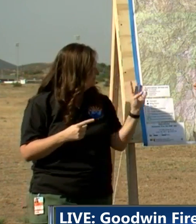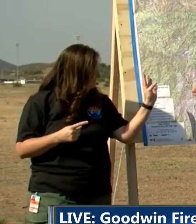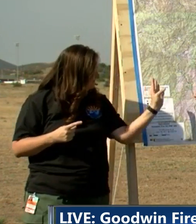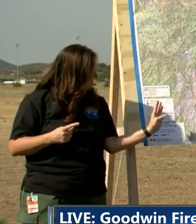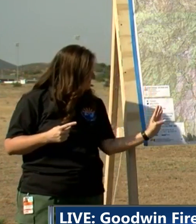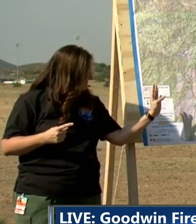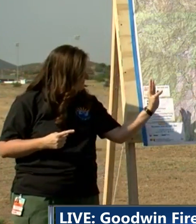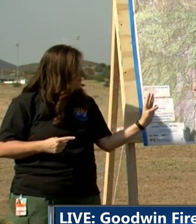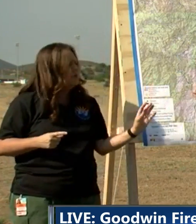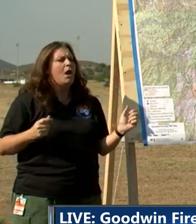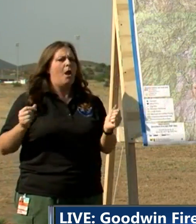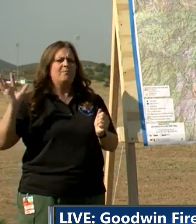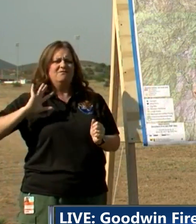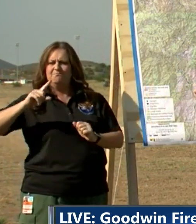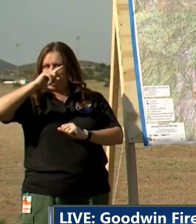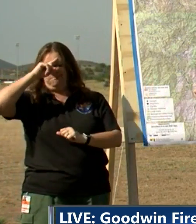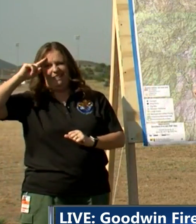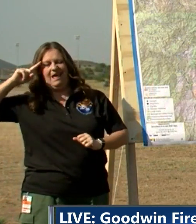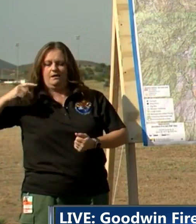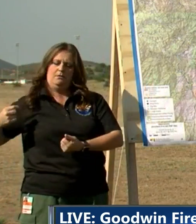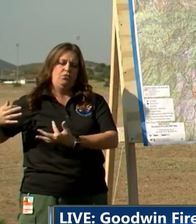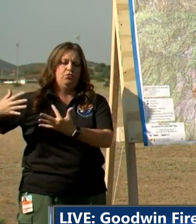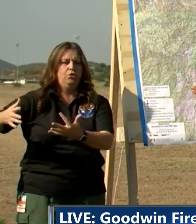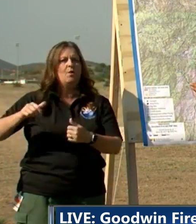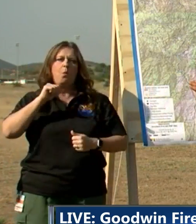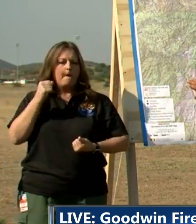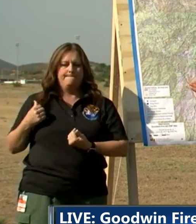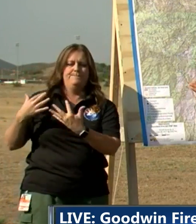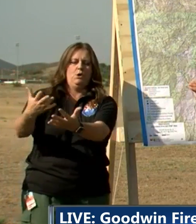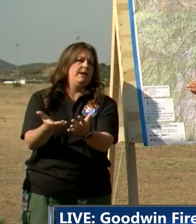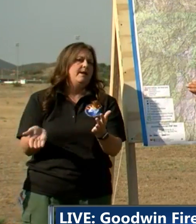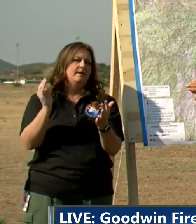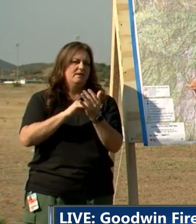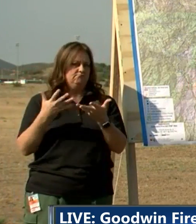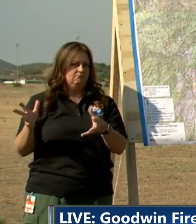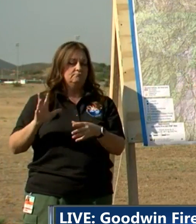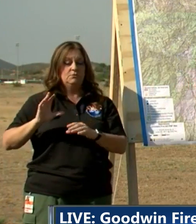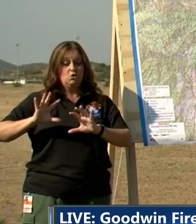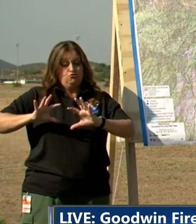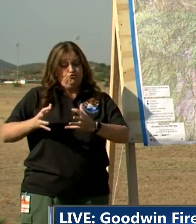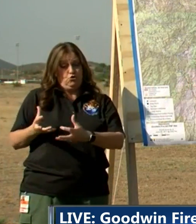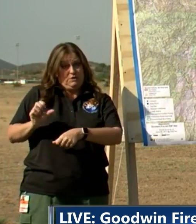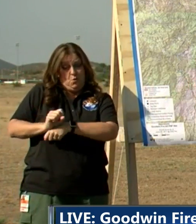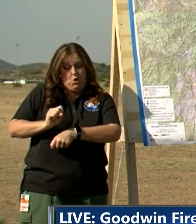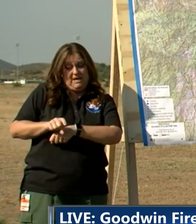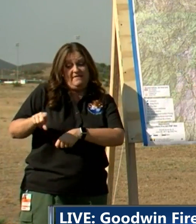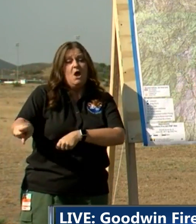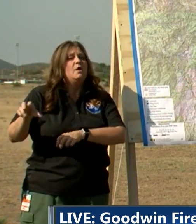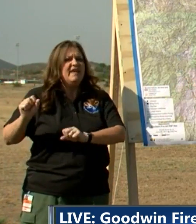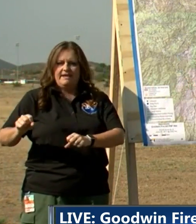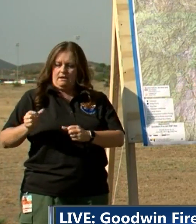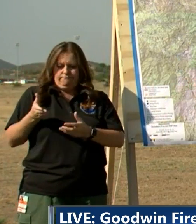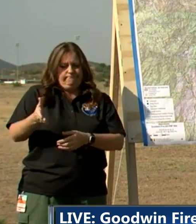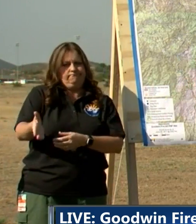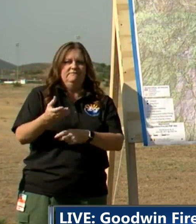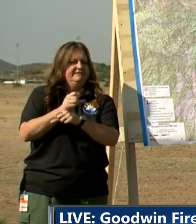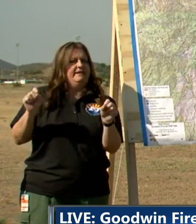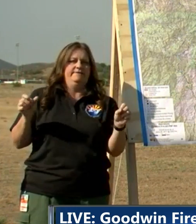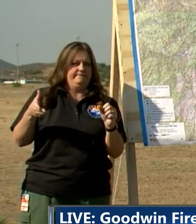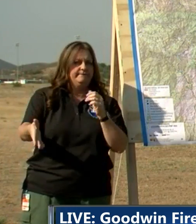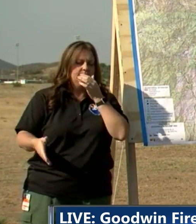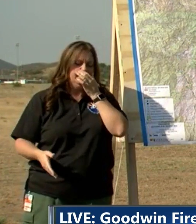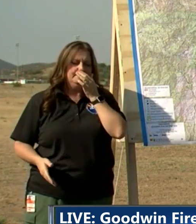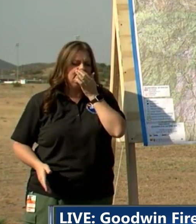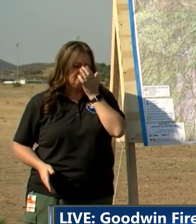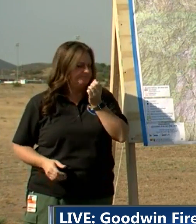in here. This is burnt. It's all black. It won't burn again. So if crews are working in this area, they can go right into the black and be out of harm's way. So